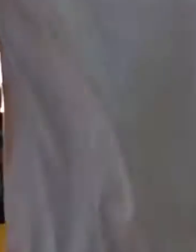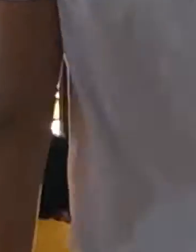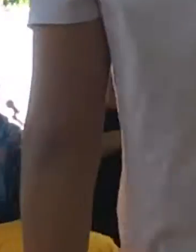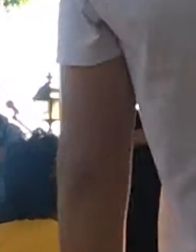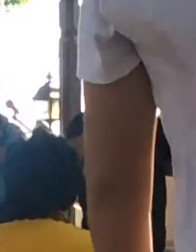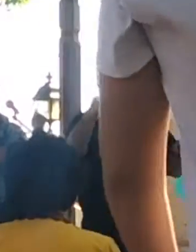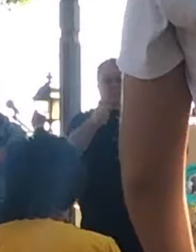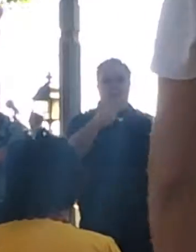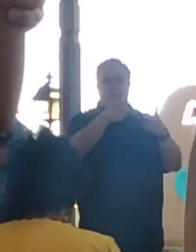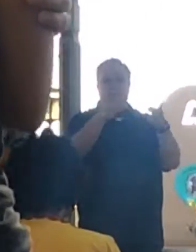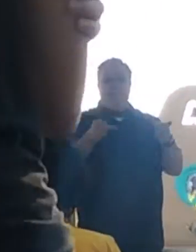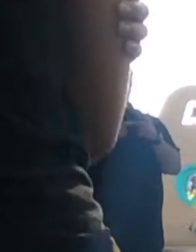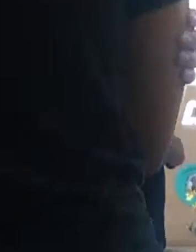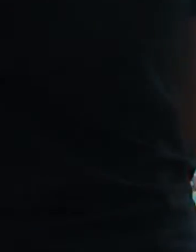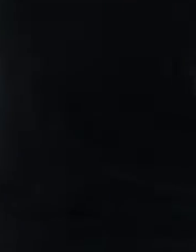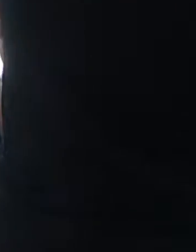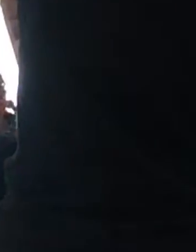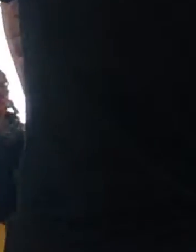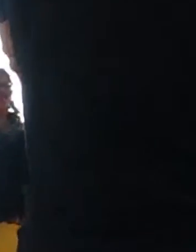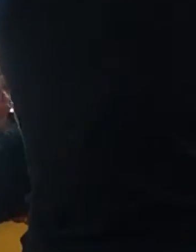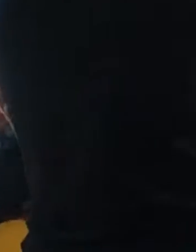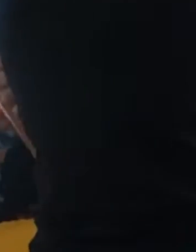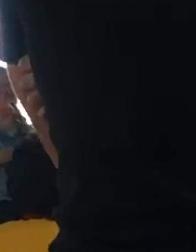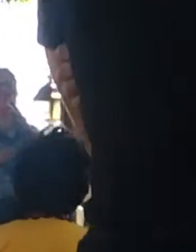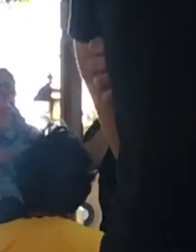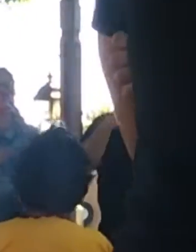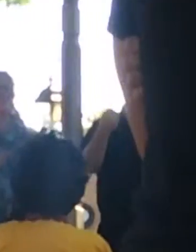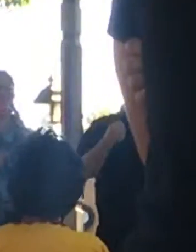to a place of truth and of